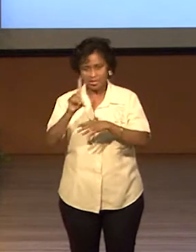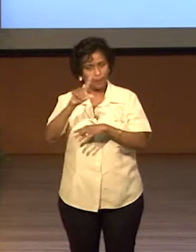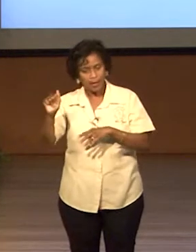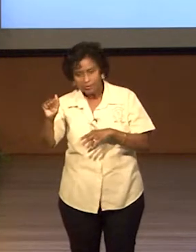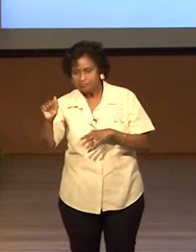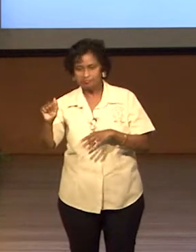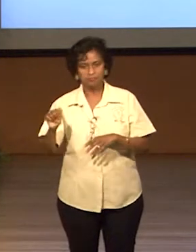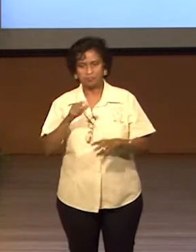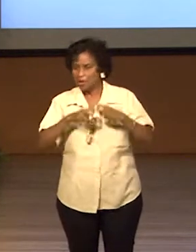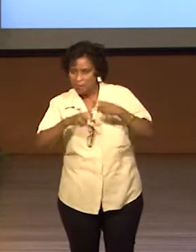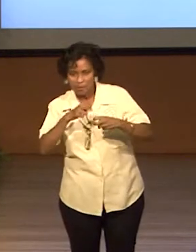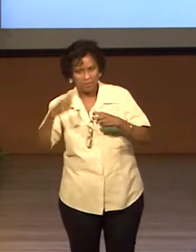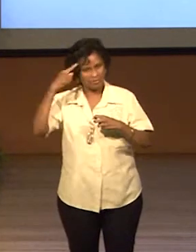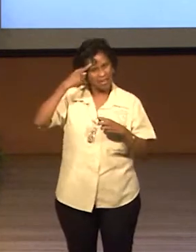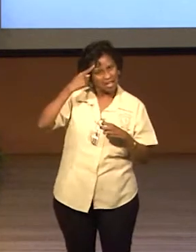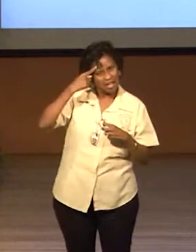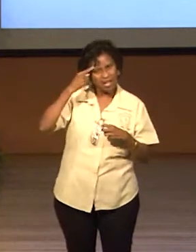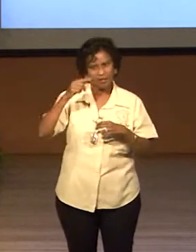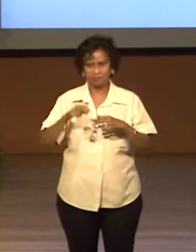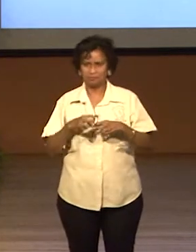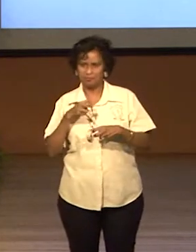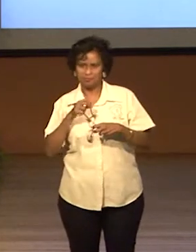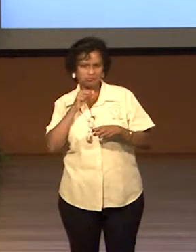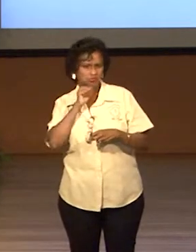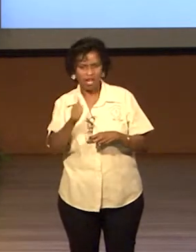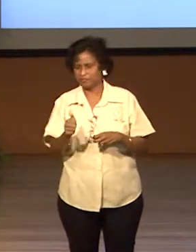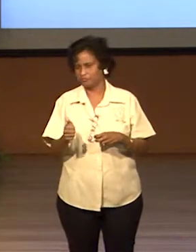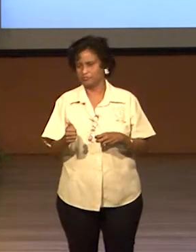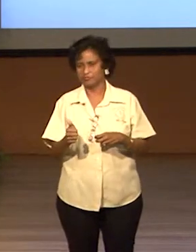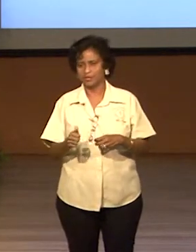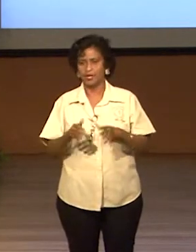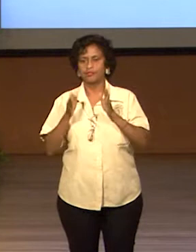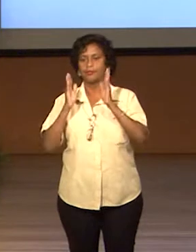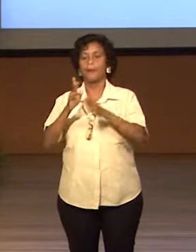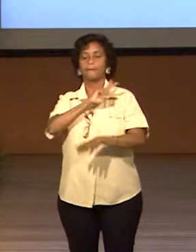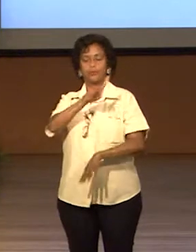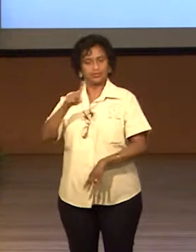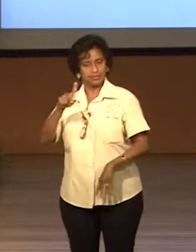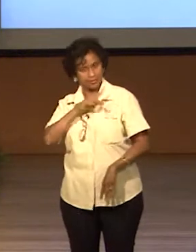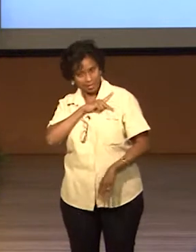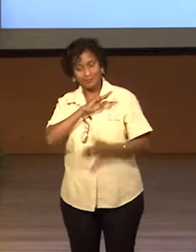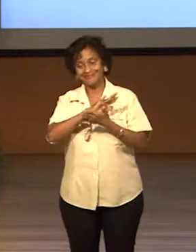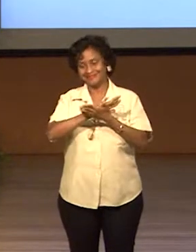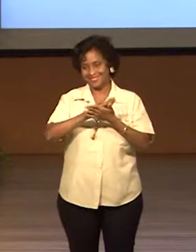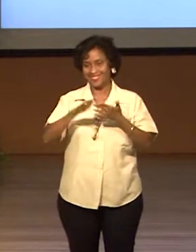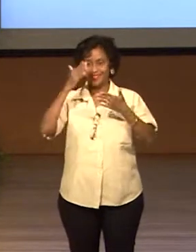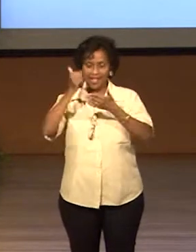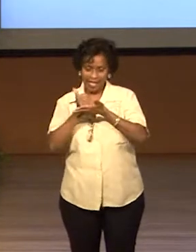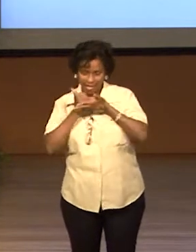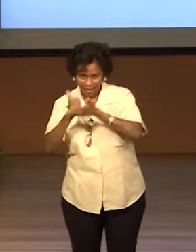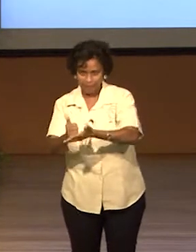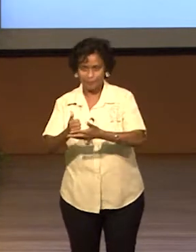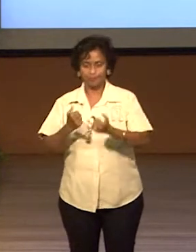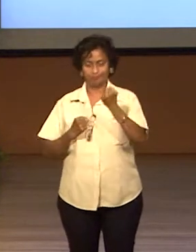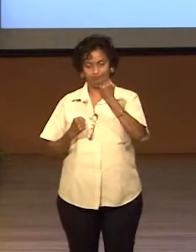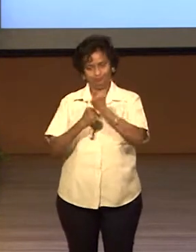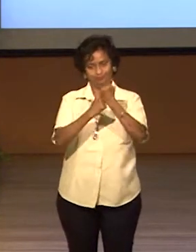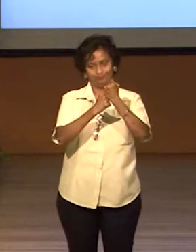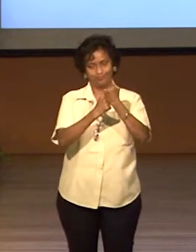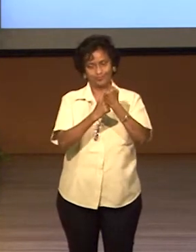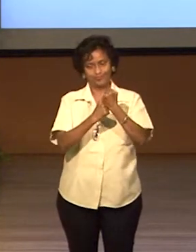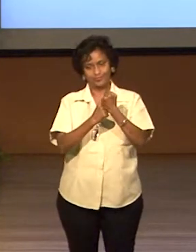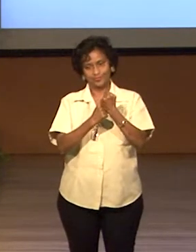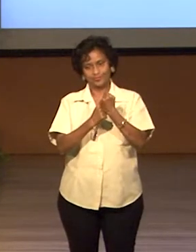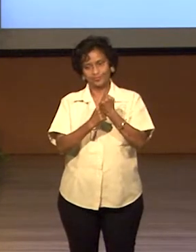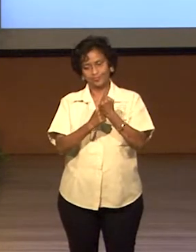Now, again, it's sometimes a difficult and prickly line to thread, because